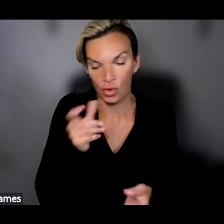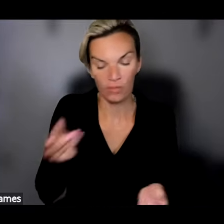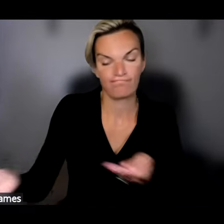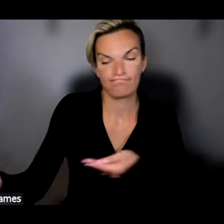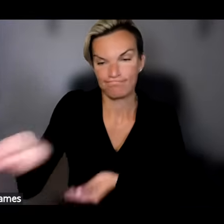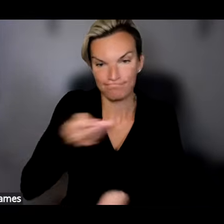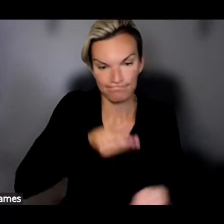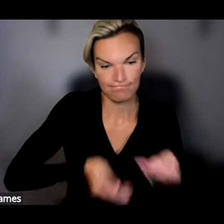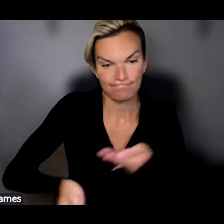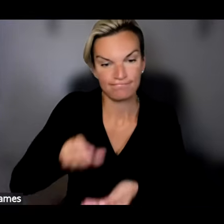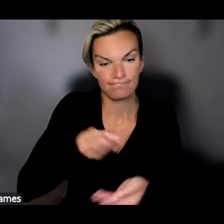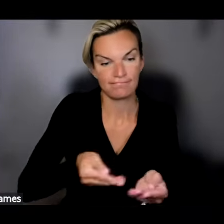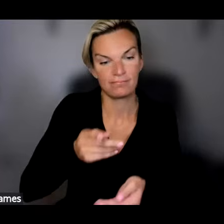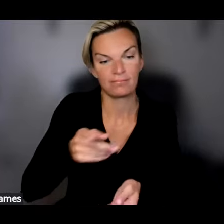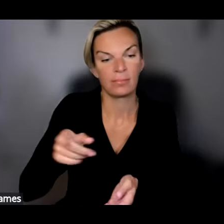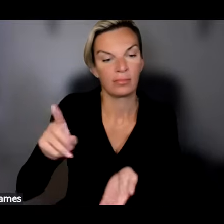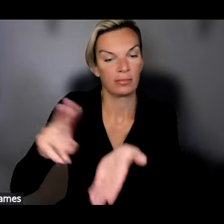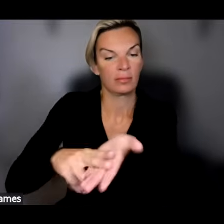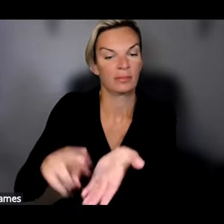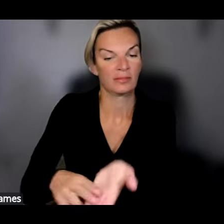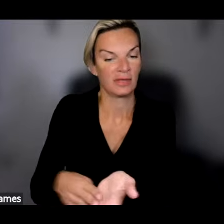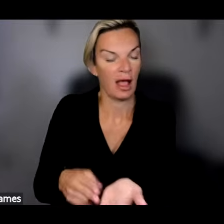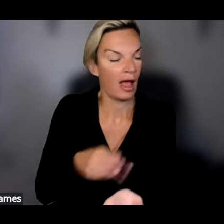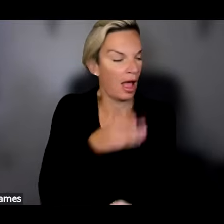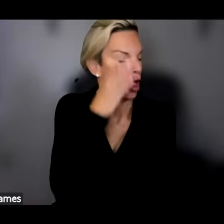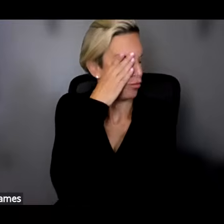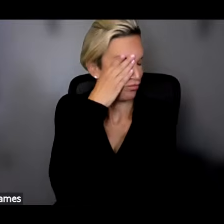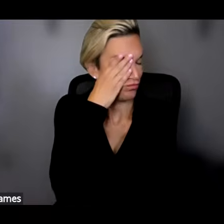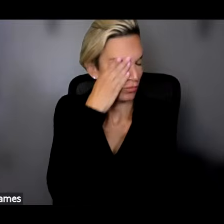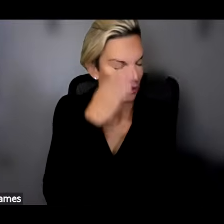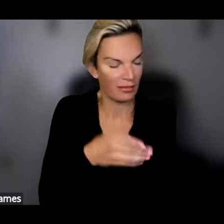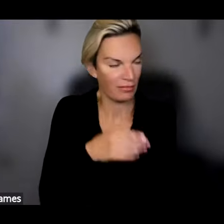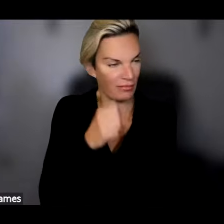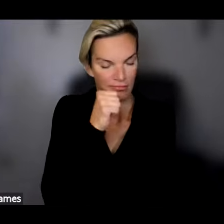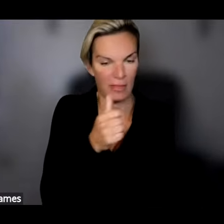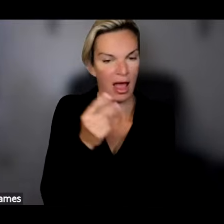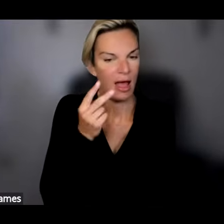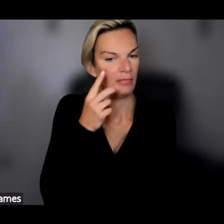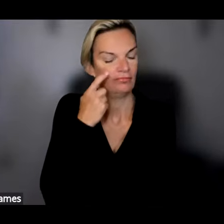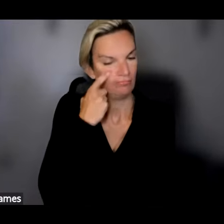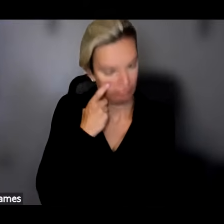when she signed the petition sheets. There were 2 specific sheets that were called into question.